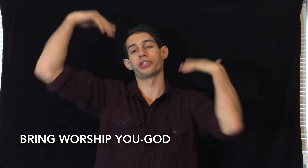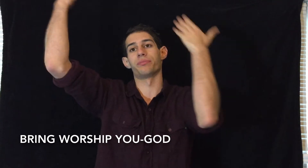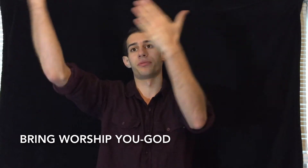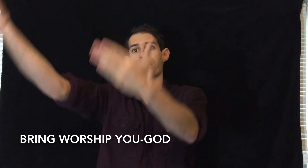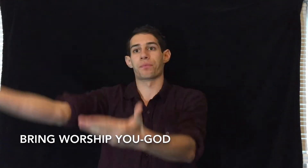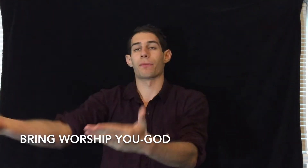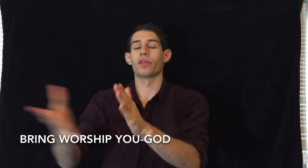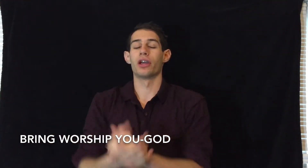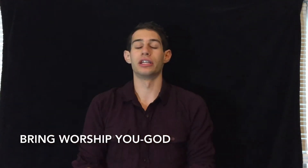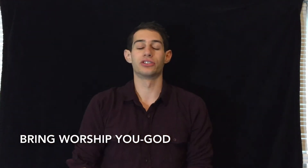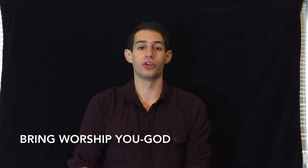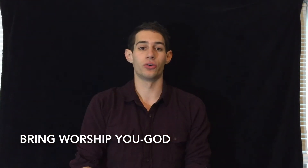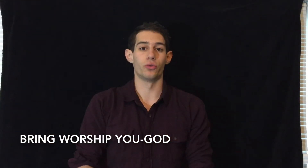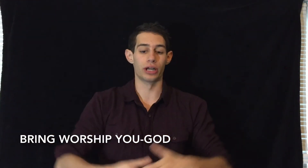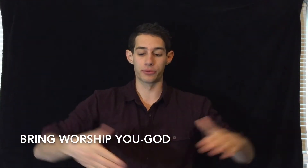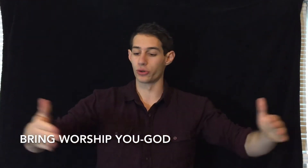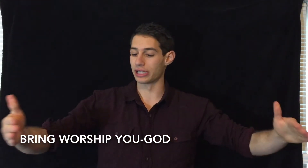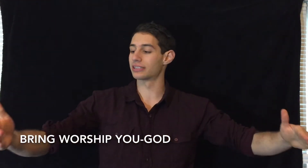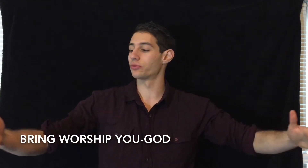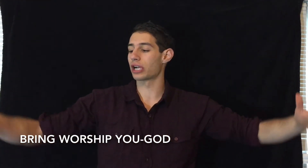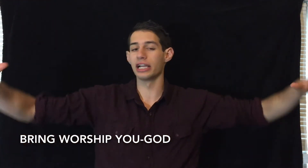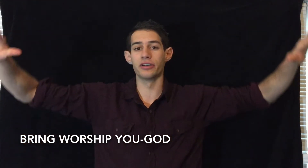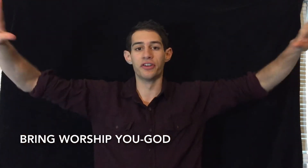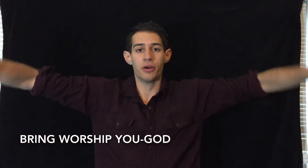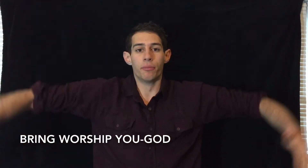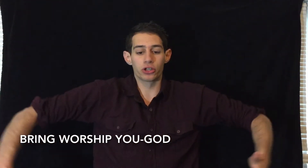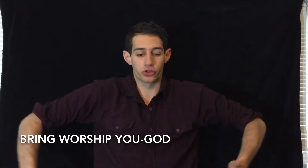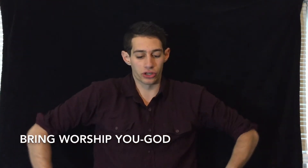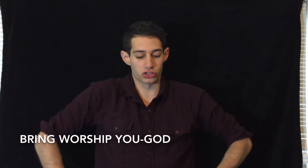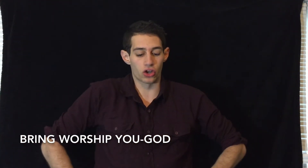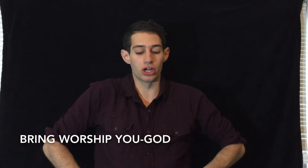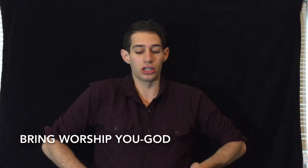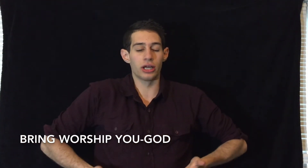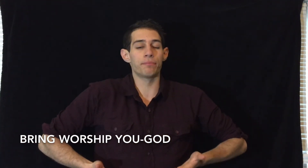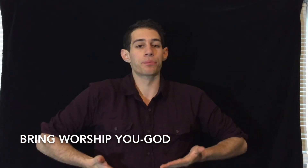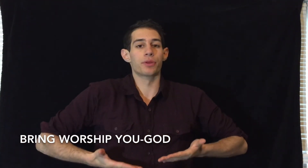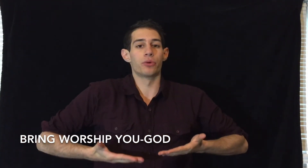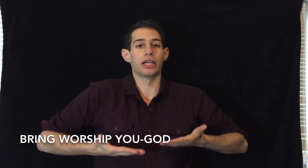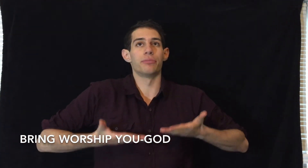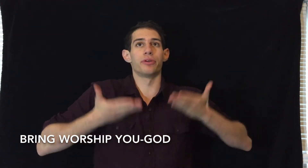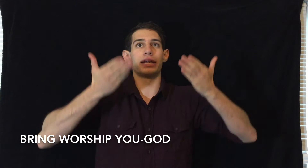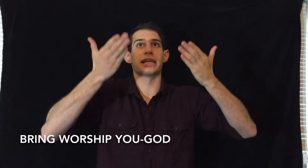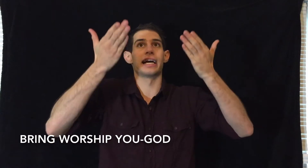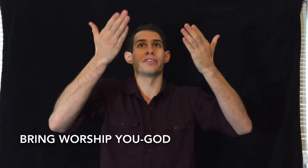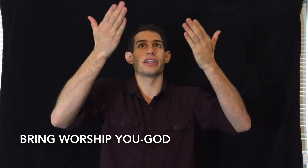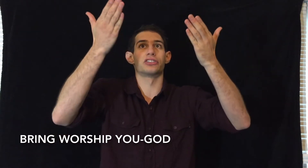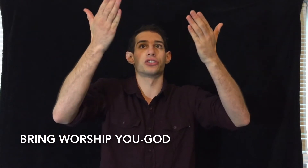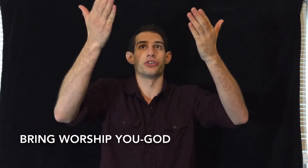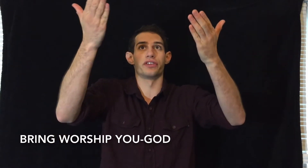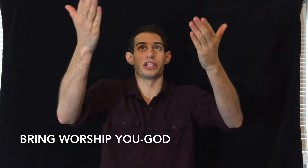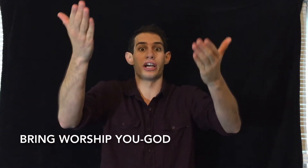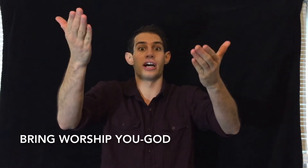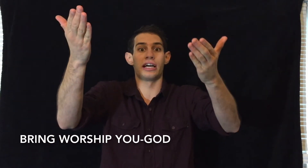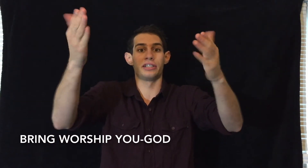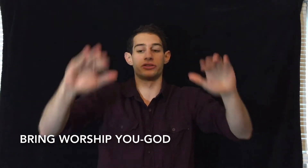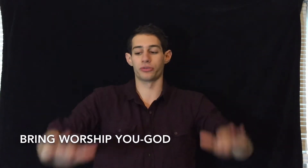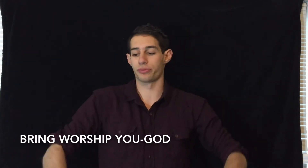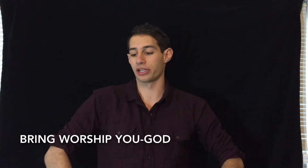worship. And so what I'm doing is we're kind of mustering this all up. We're going to bring it kind of like serving God. So bringing